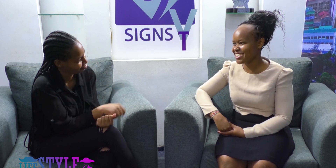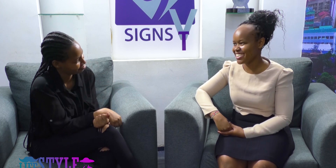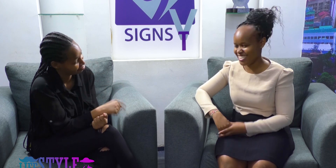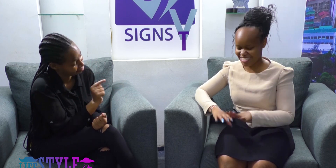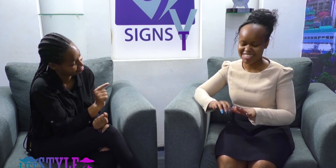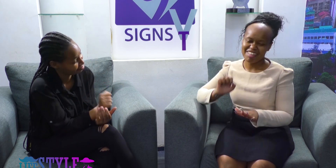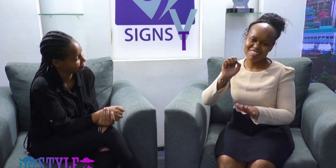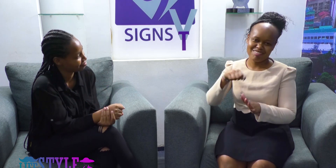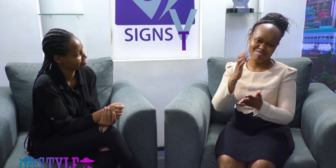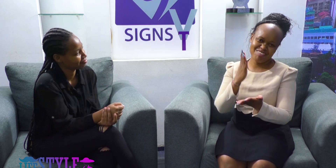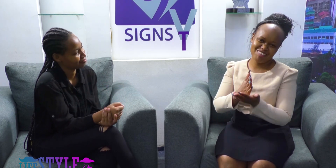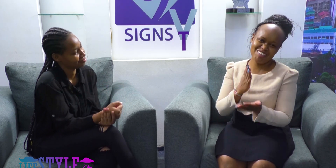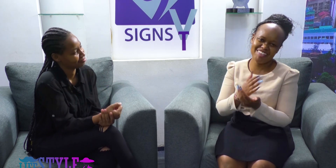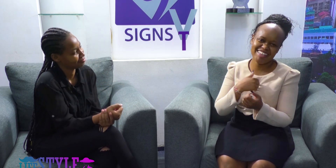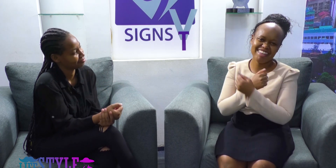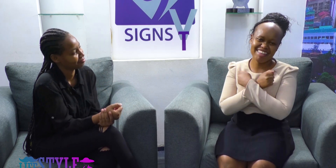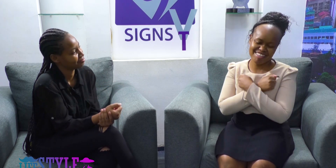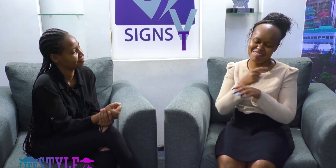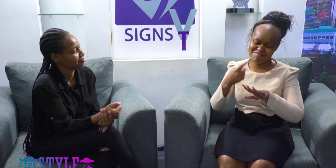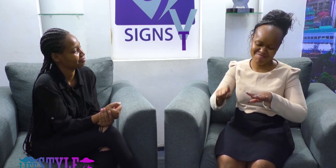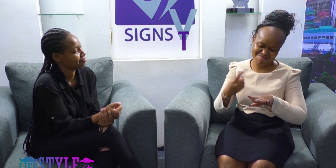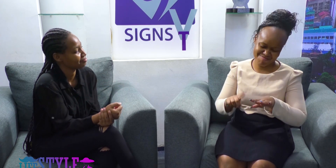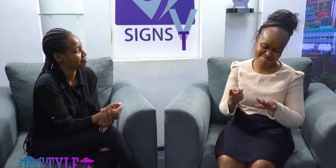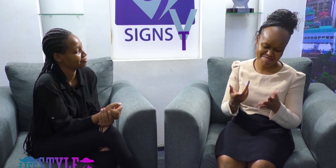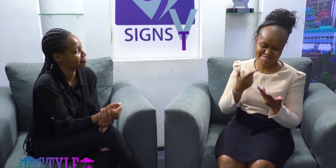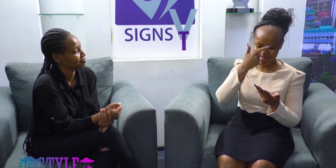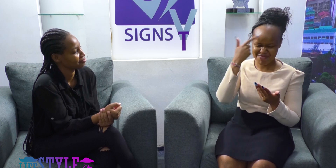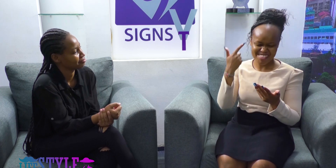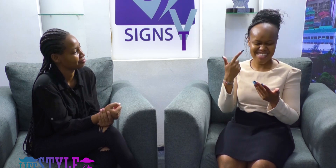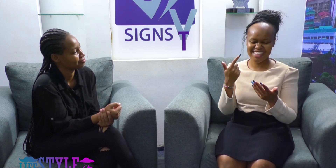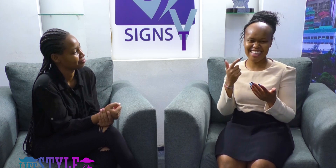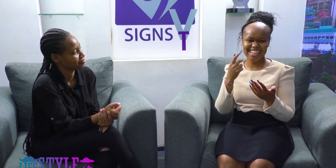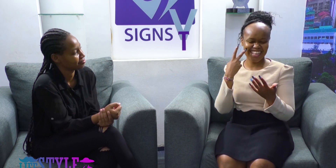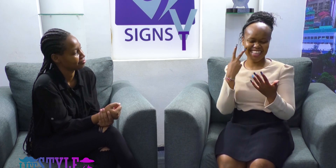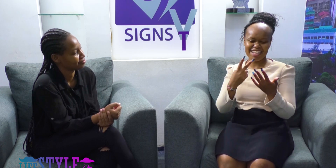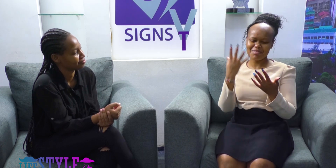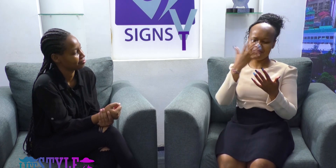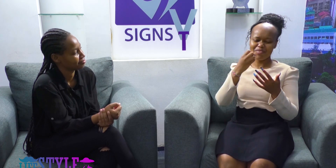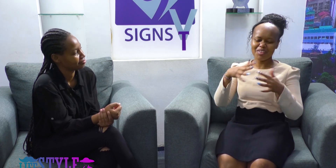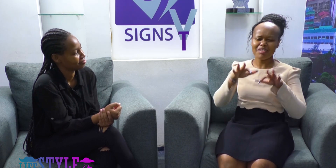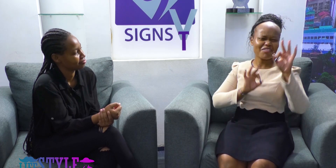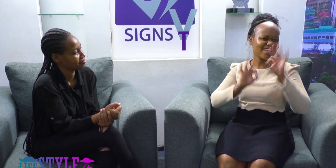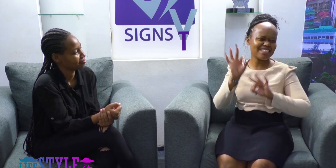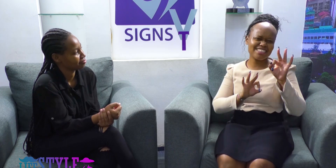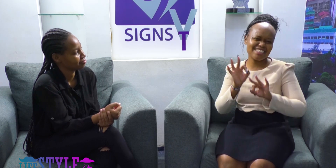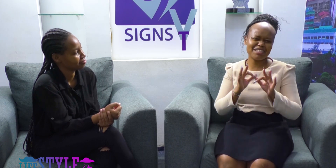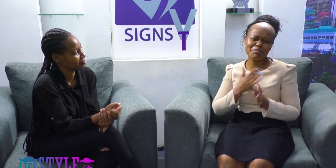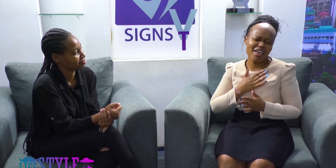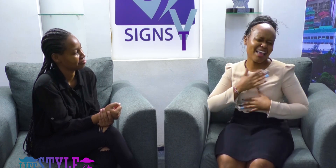And your nail, they're very beautiful. Yeah, I love long nails because they look beautiful